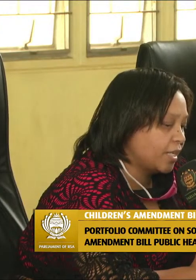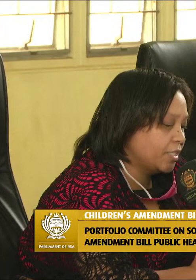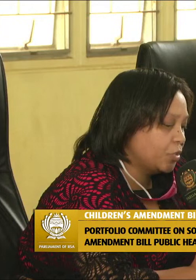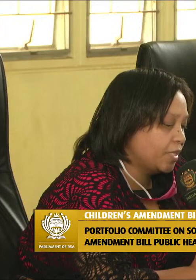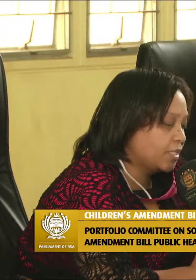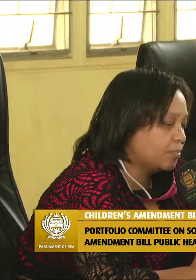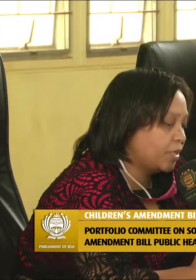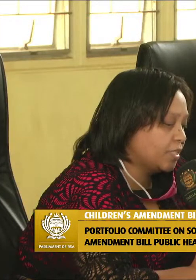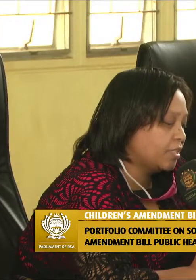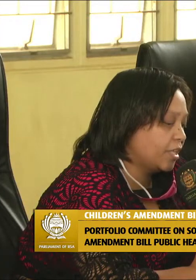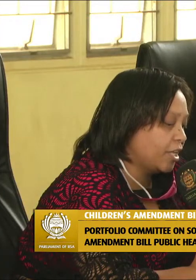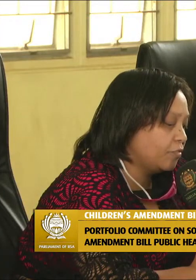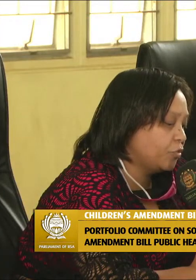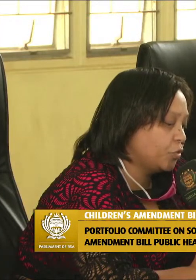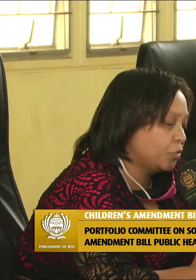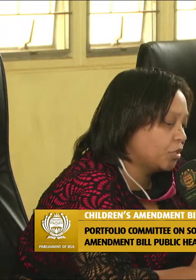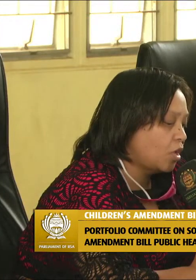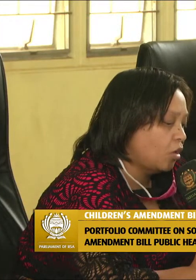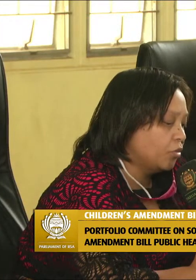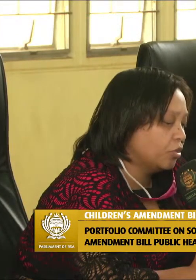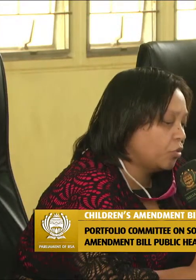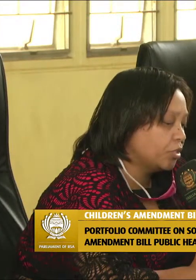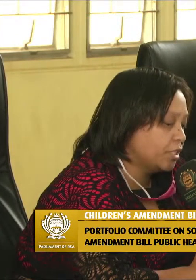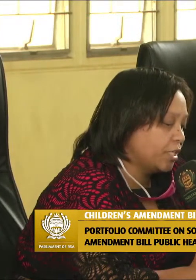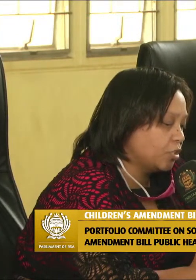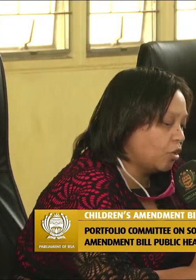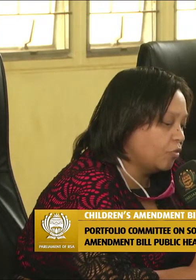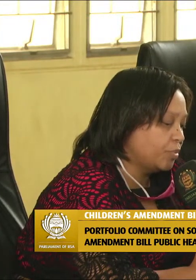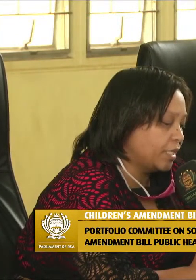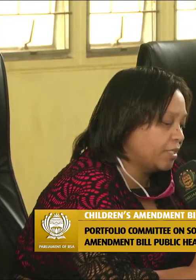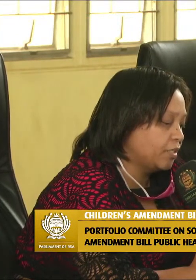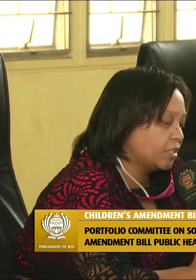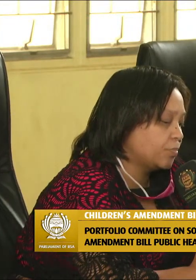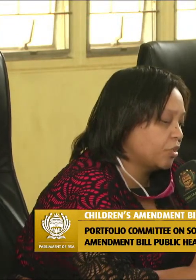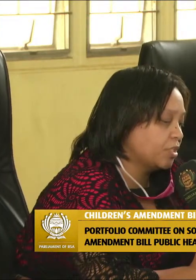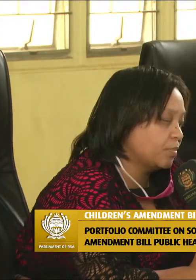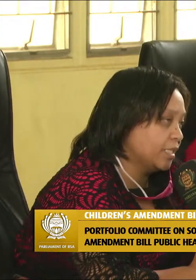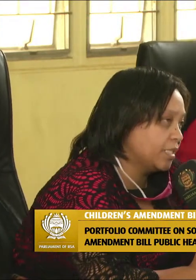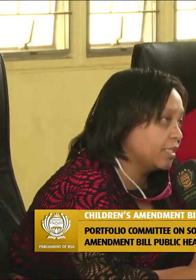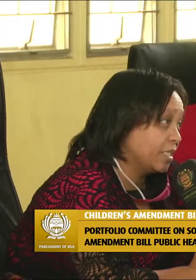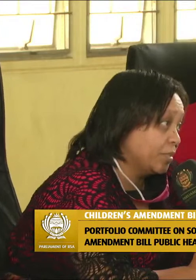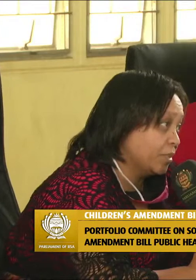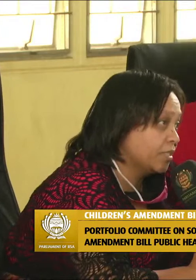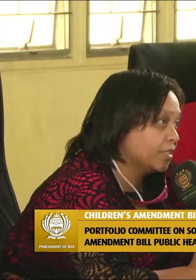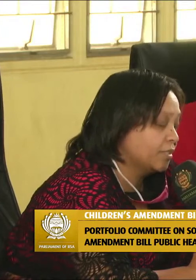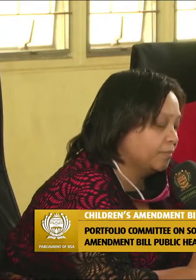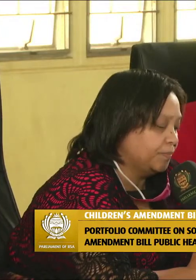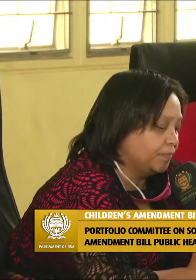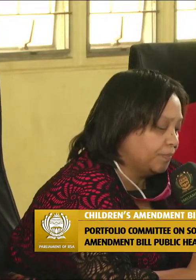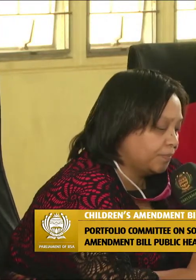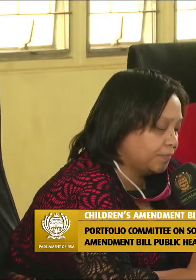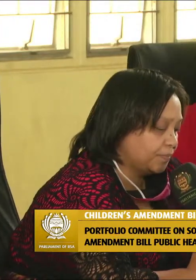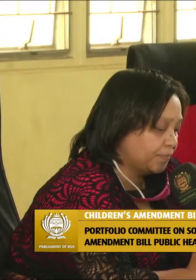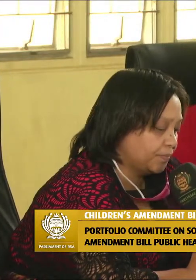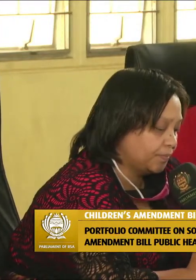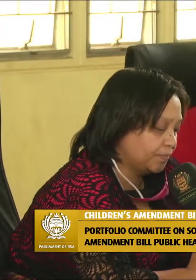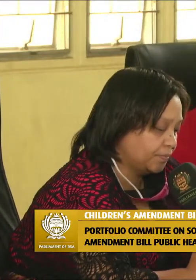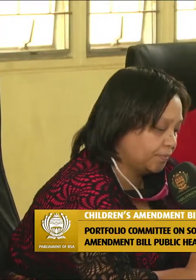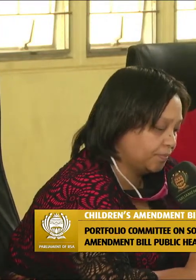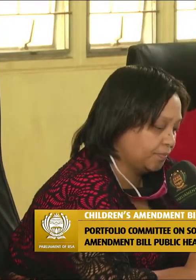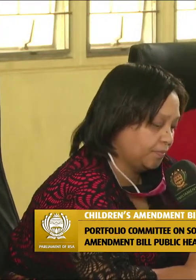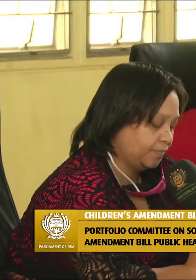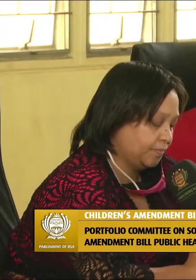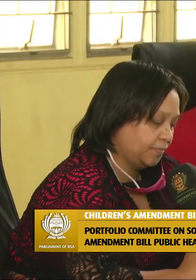the right to express their views on the content of a parental responsibilities agreement. Isigatshana